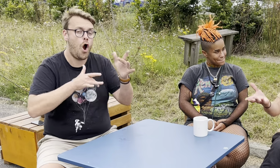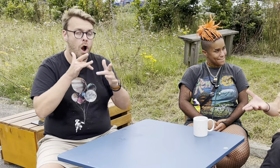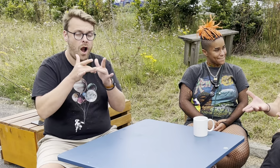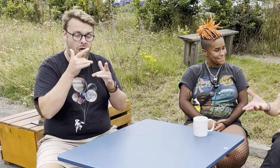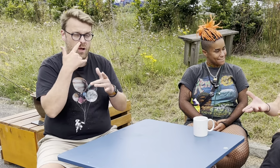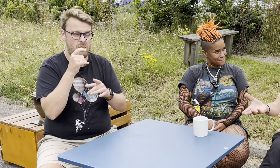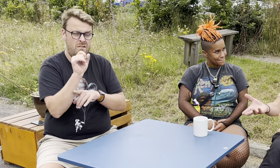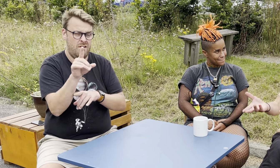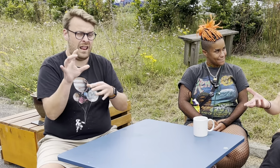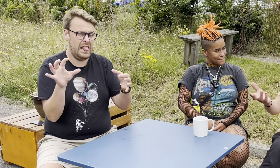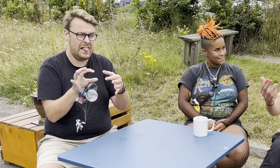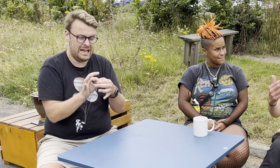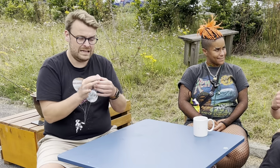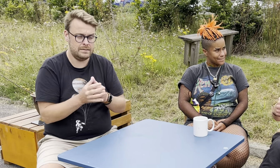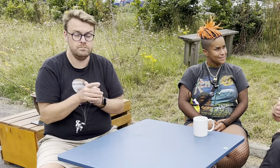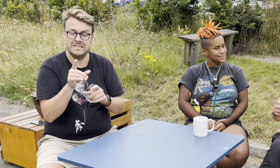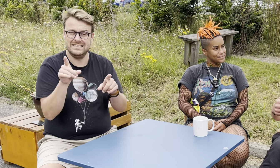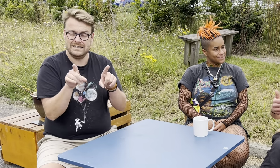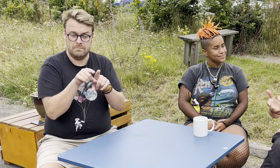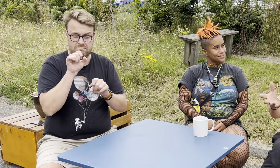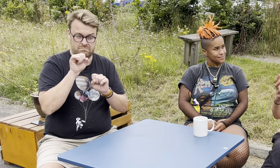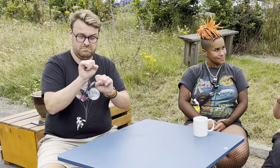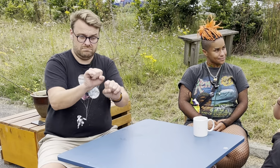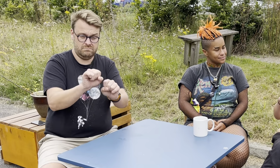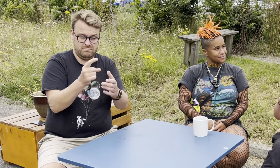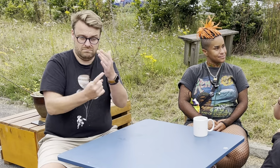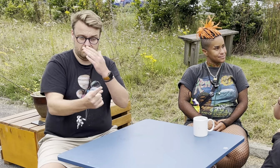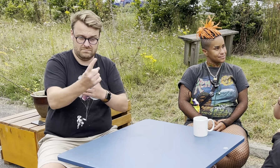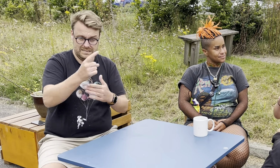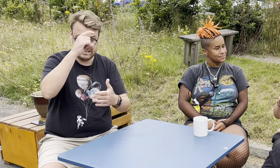inviting people's lived identities into a